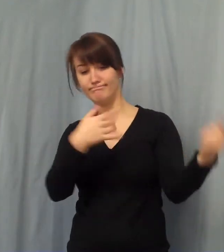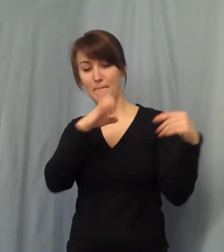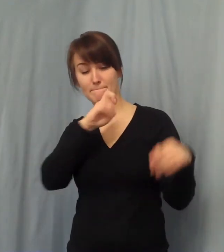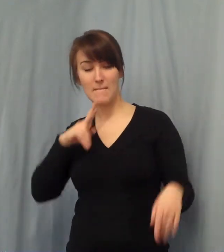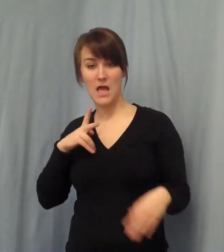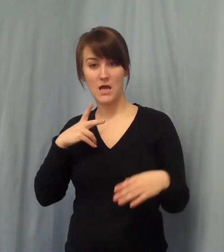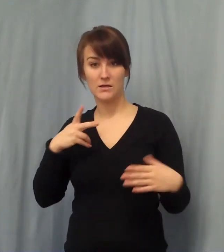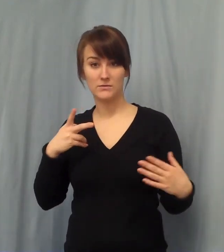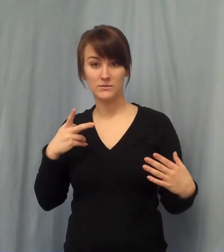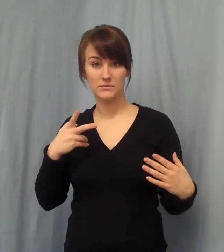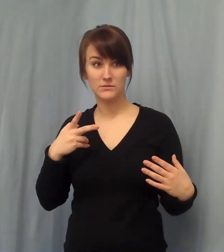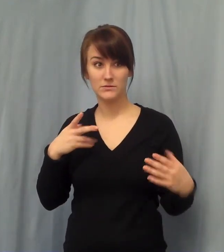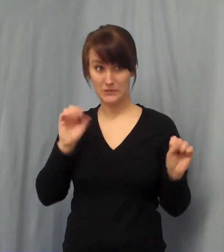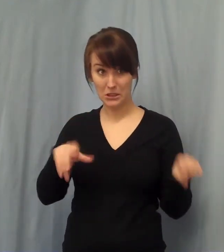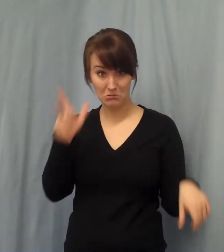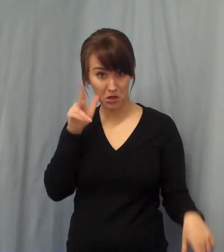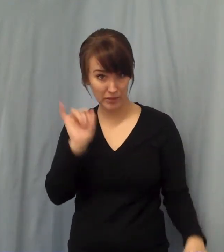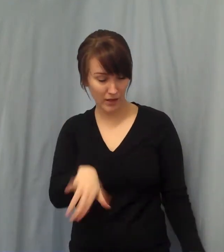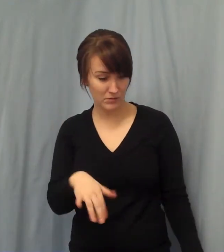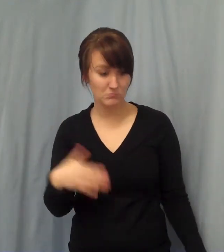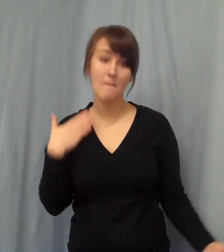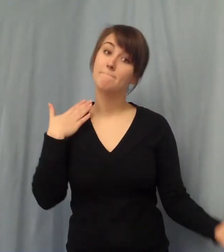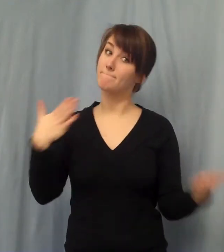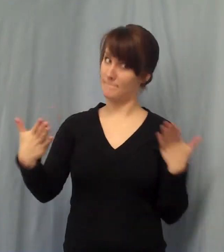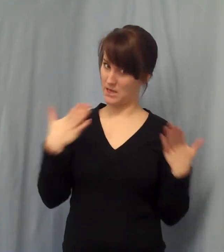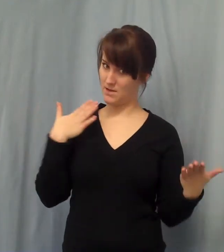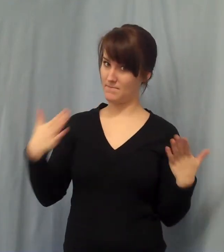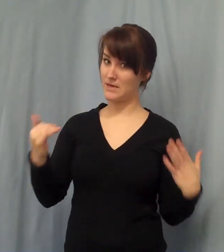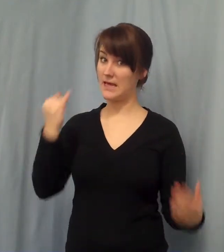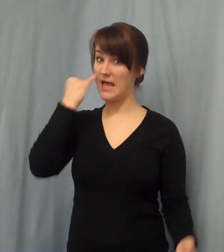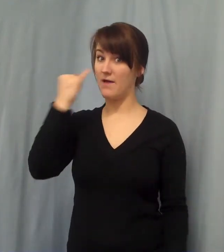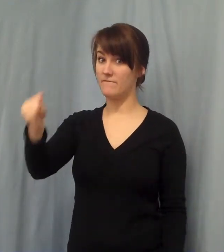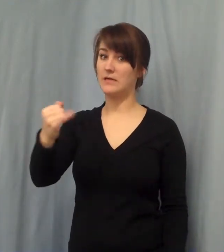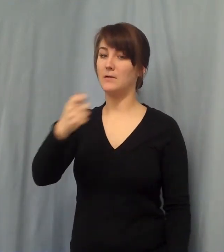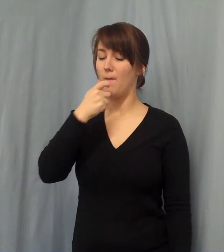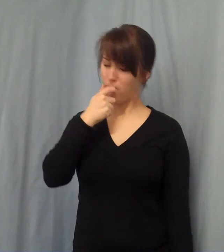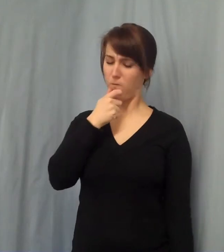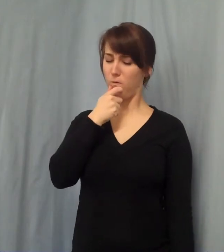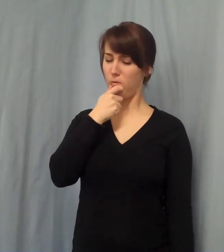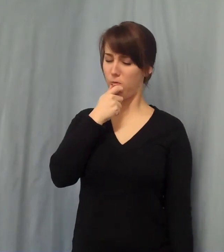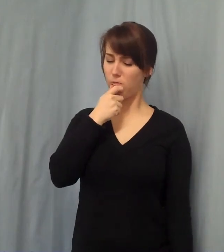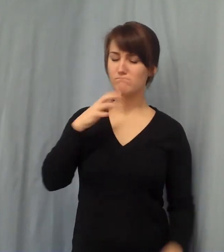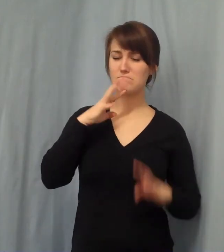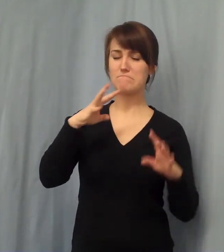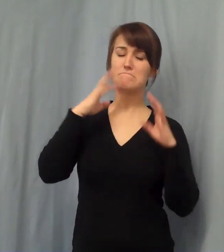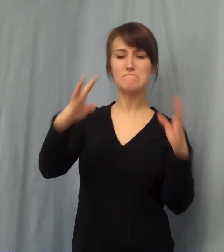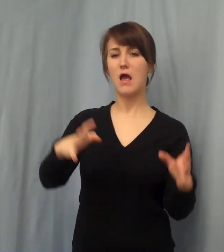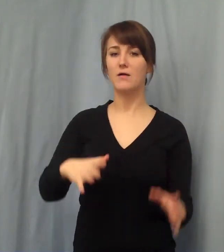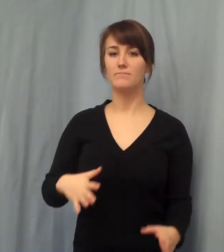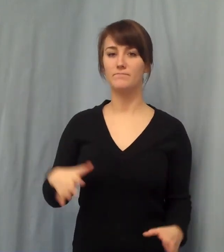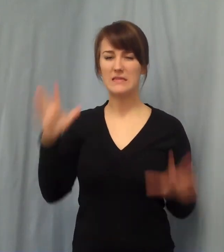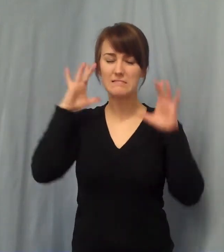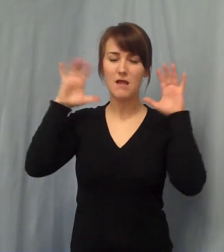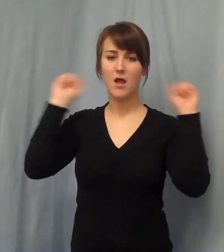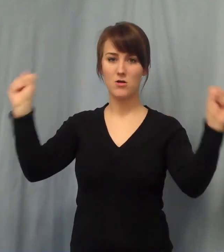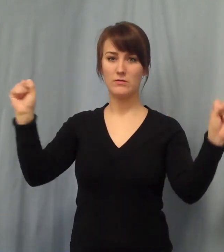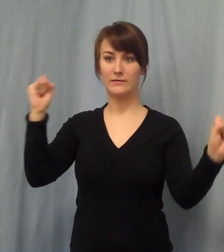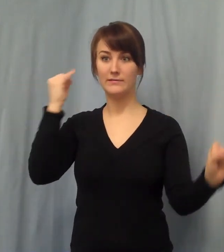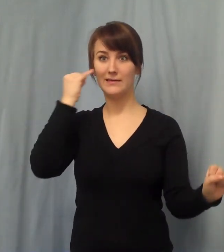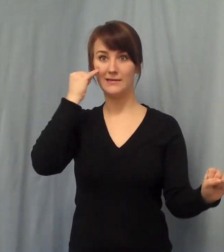if I'm out there and I yell and blow my whistle really loud, will you hear me if you're at those swings? Yes. So that would be